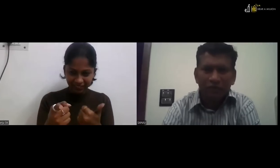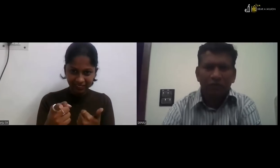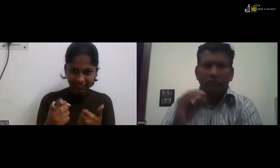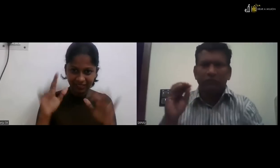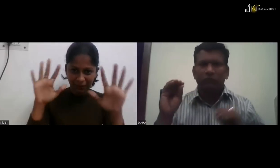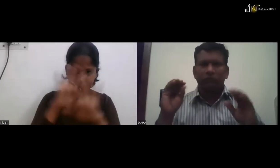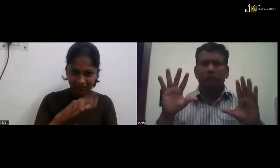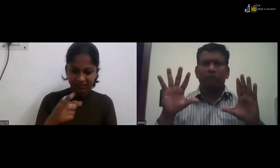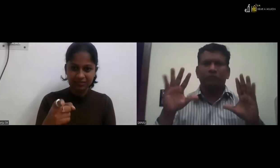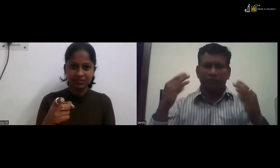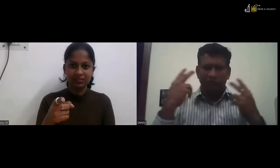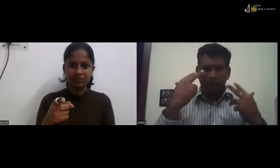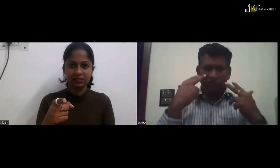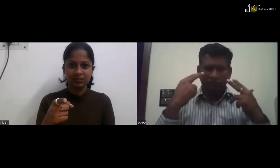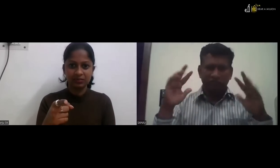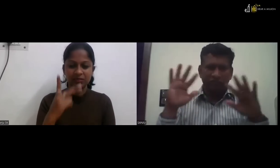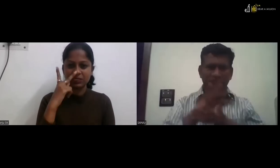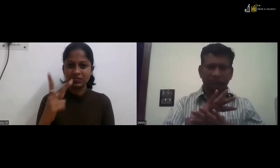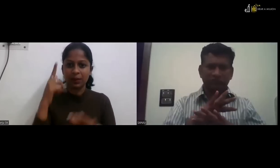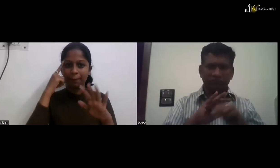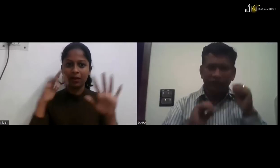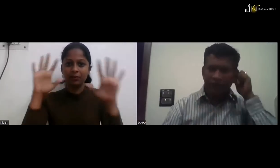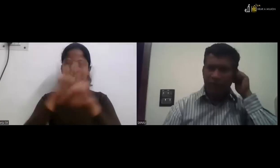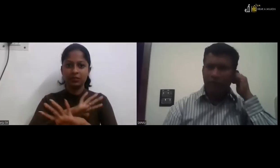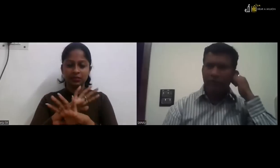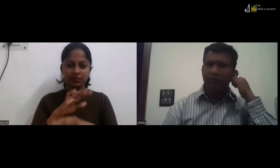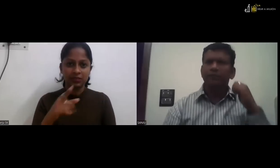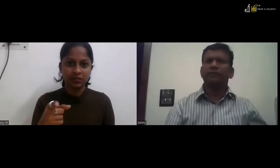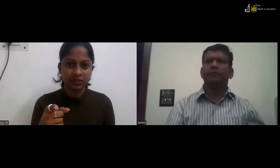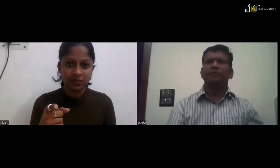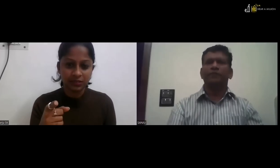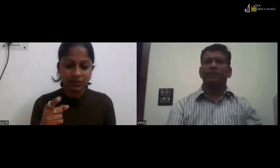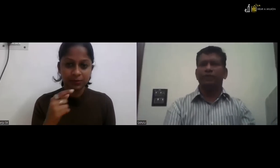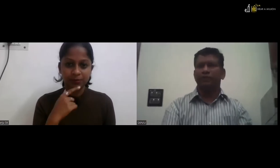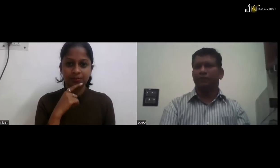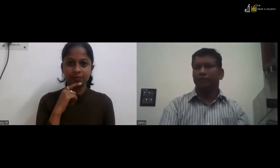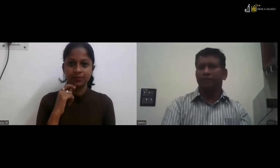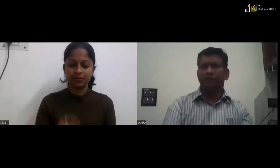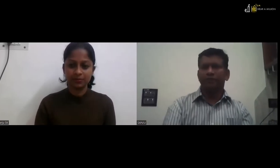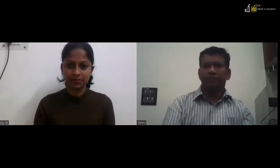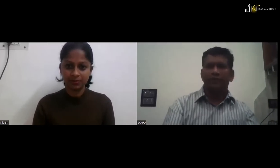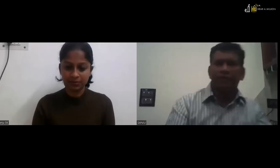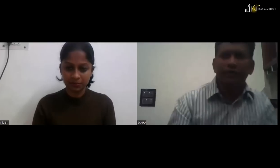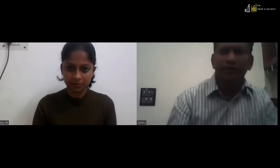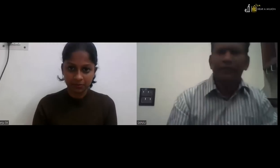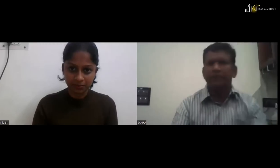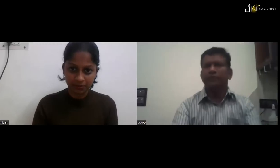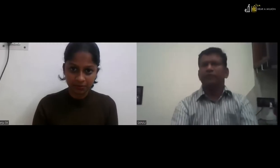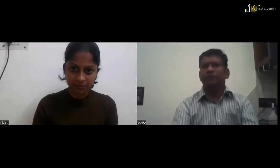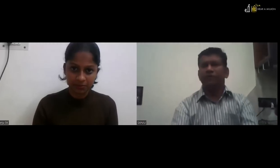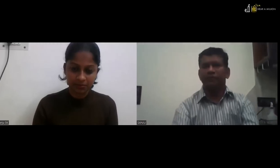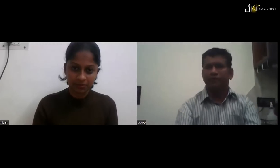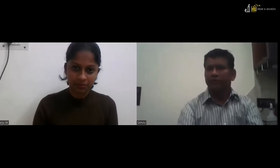please just make sure that there is some bright on near you? Like we can see you a